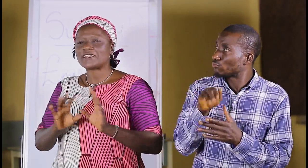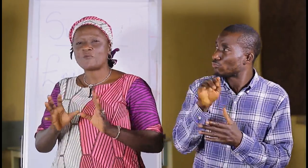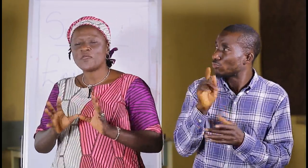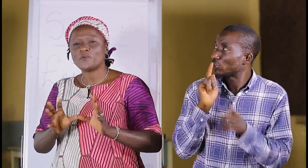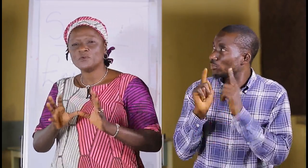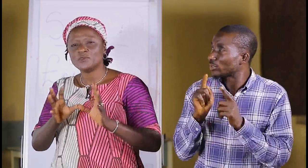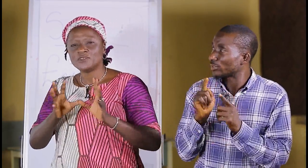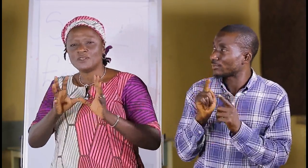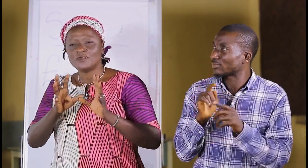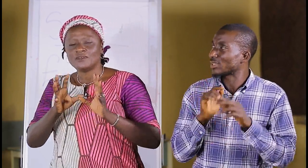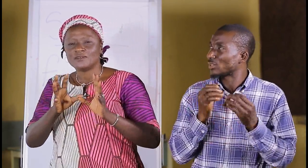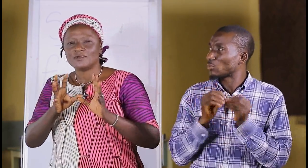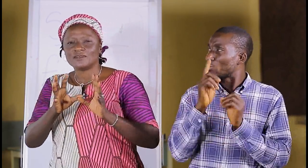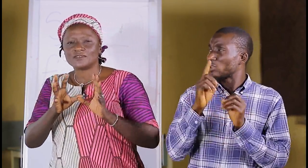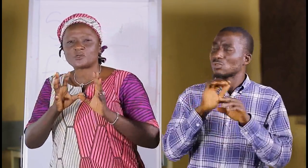Don't allow people